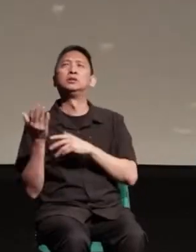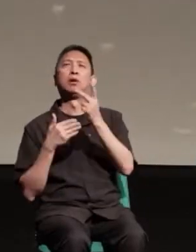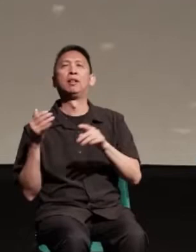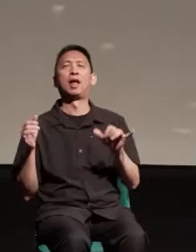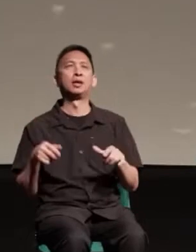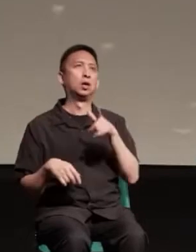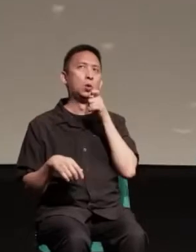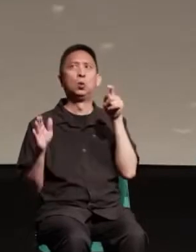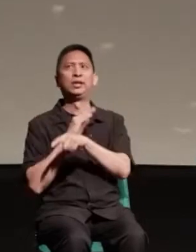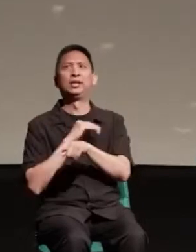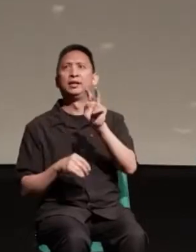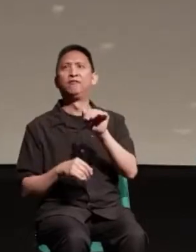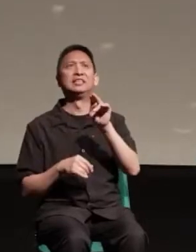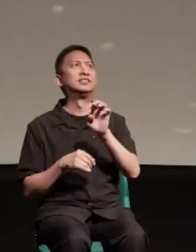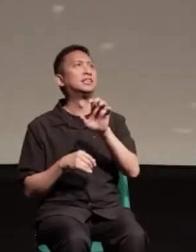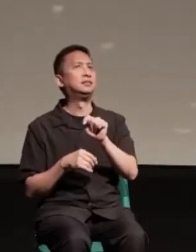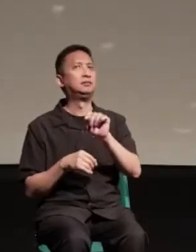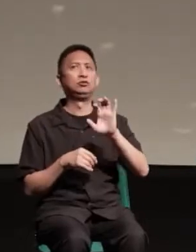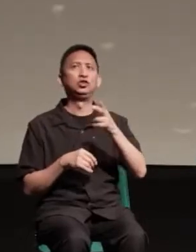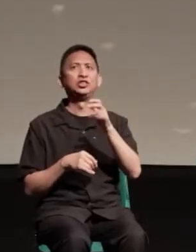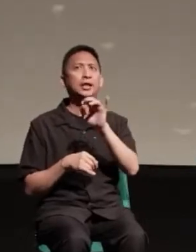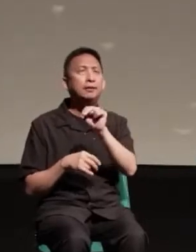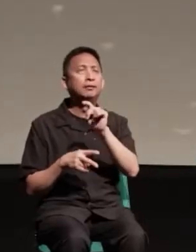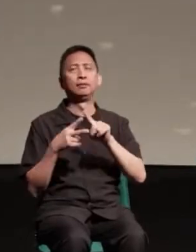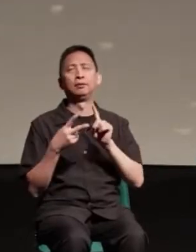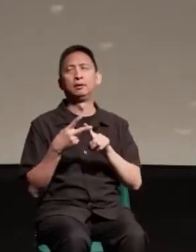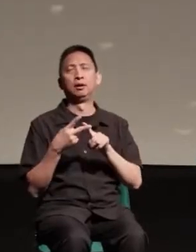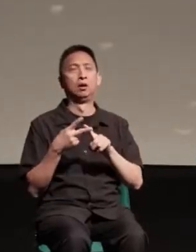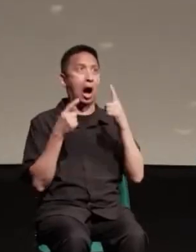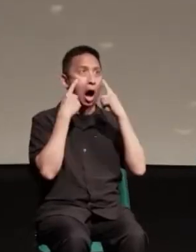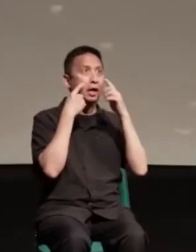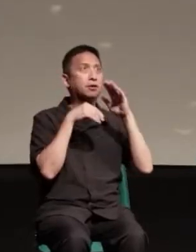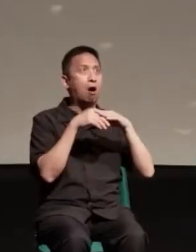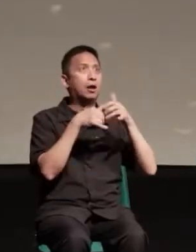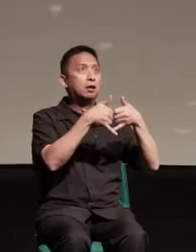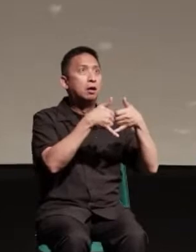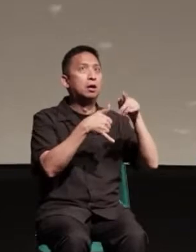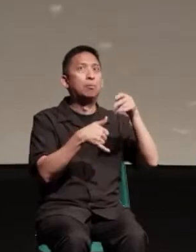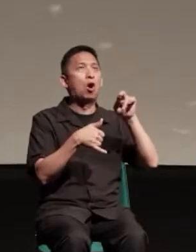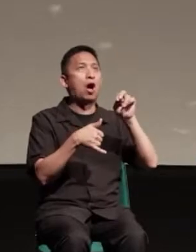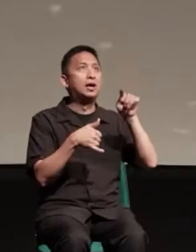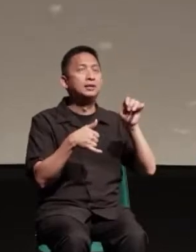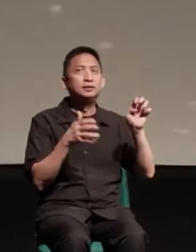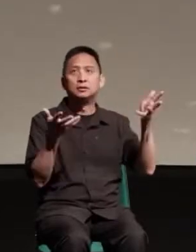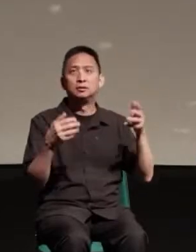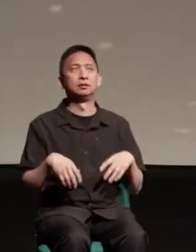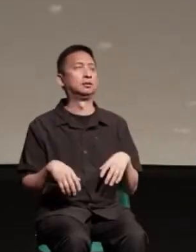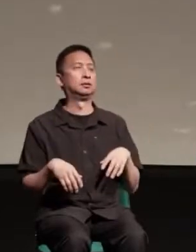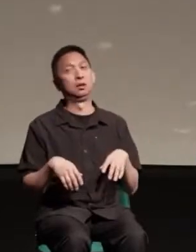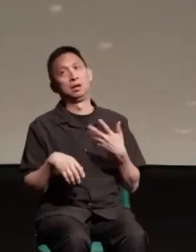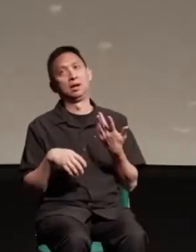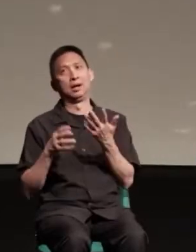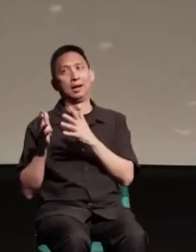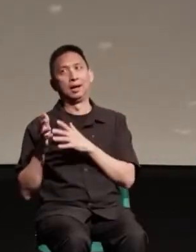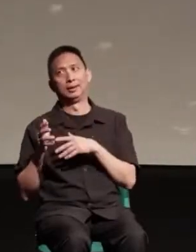Killed Vincent Chin or Eyes on the Prize or series like the Latino Americans or